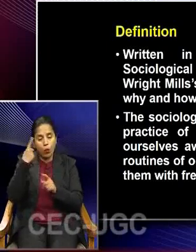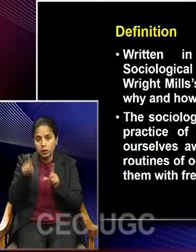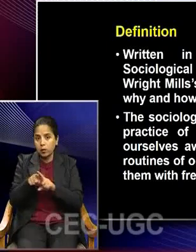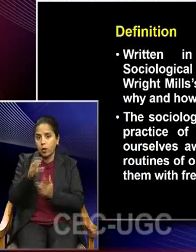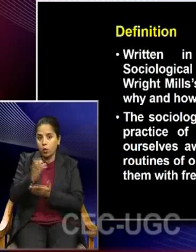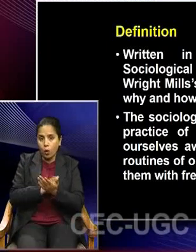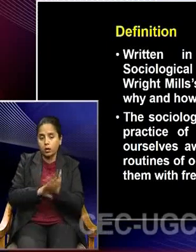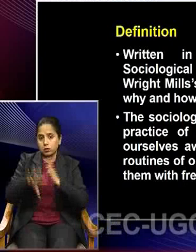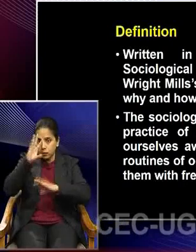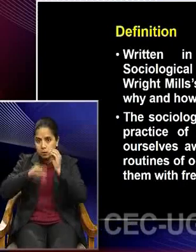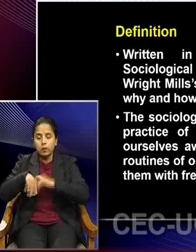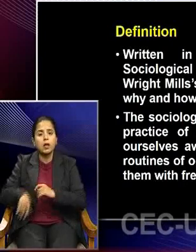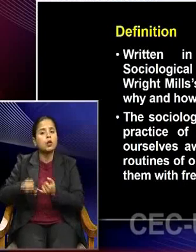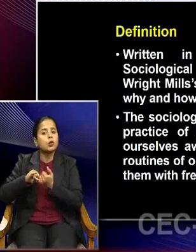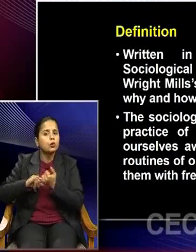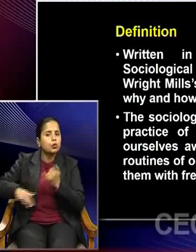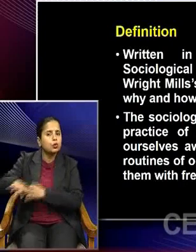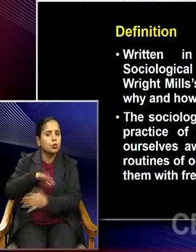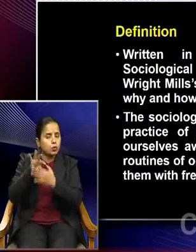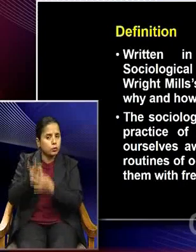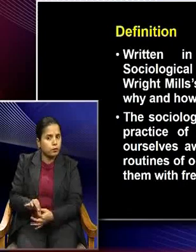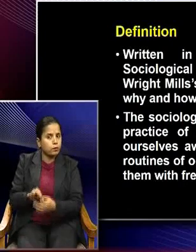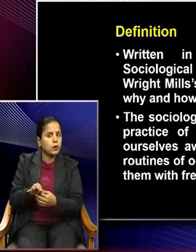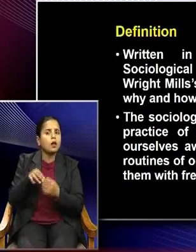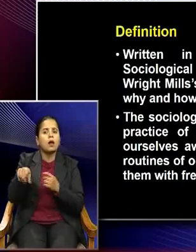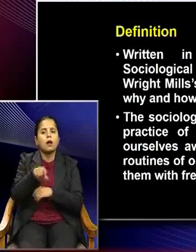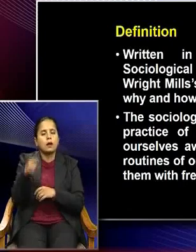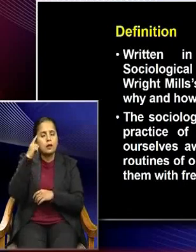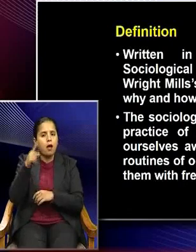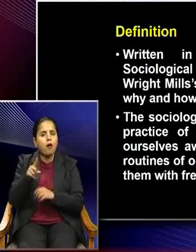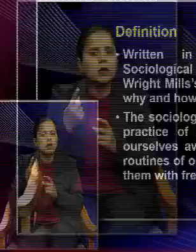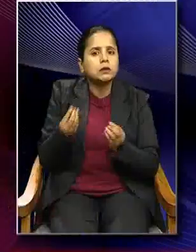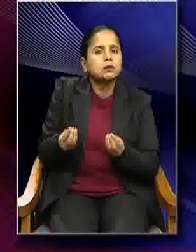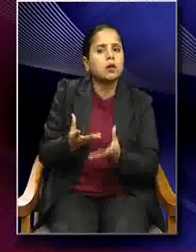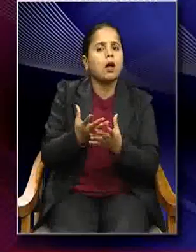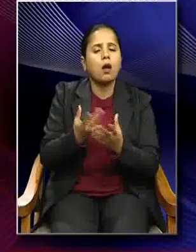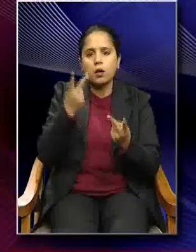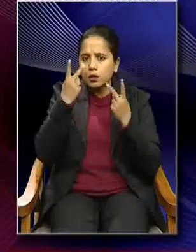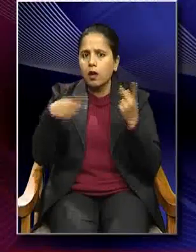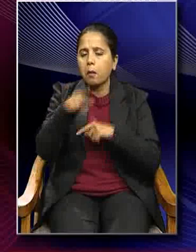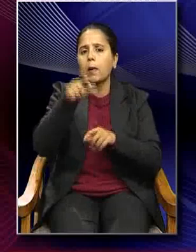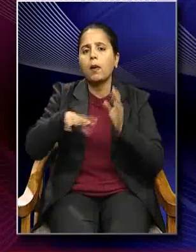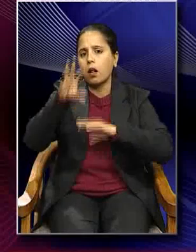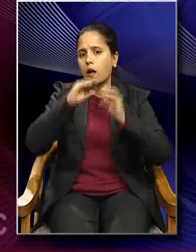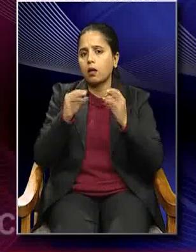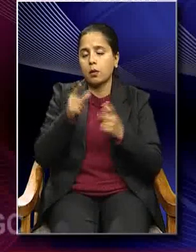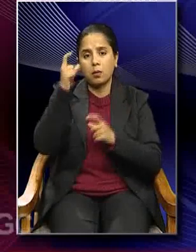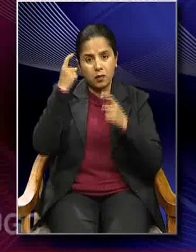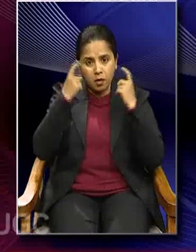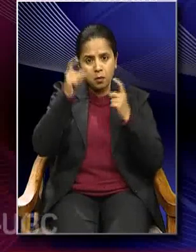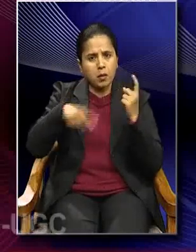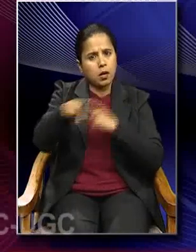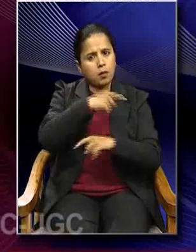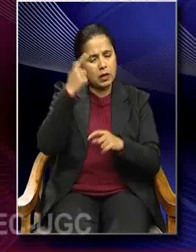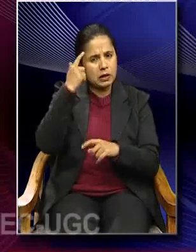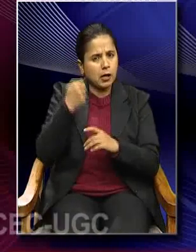of sociology, it was in its emergent stage. It was emerging. So these were these thinkers who were trying